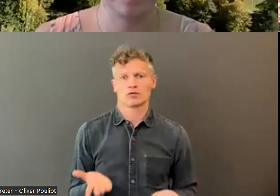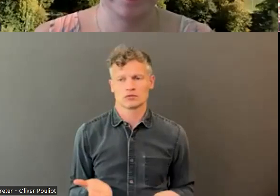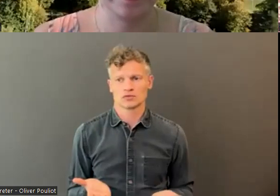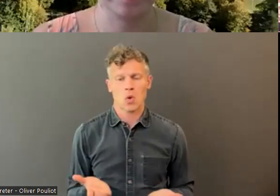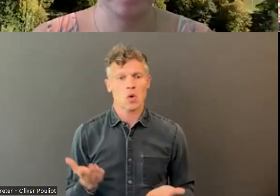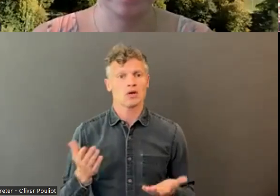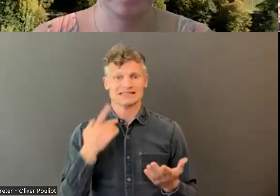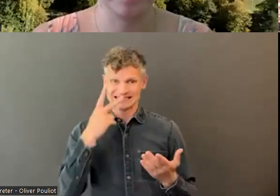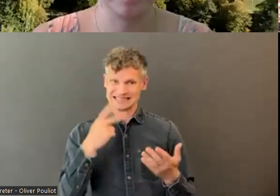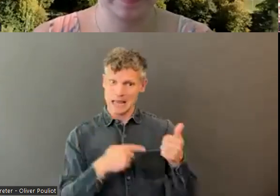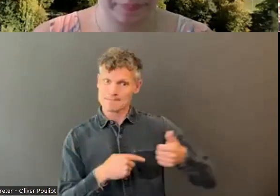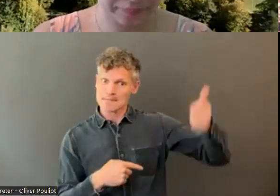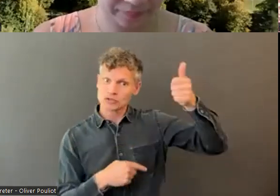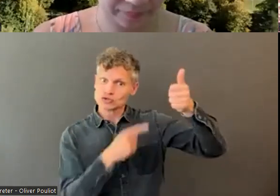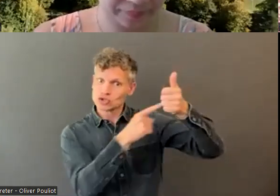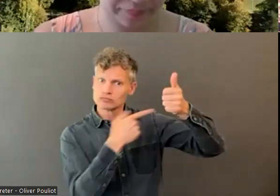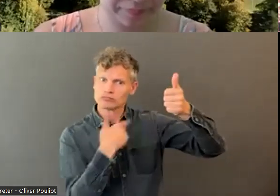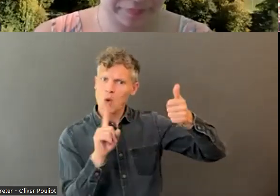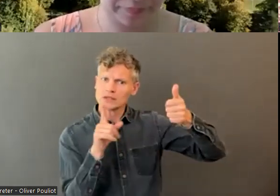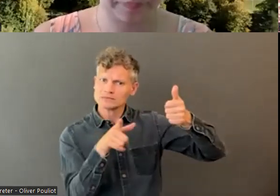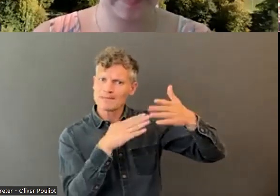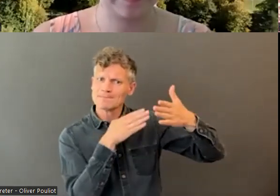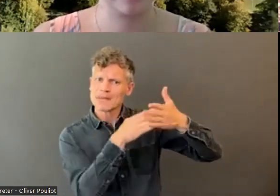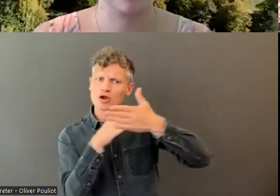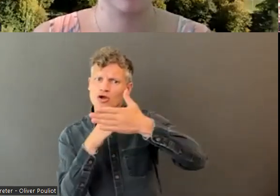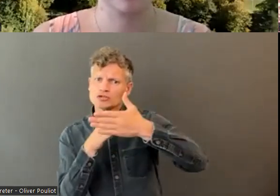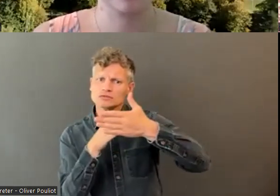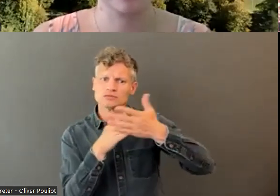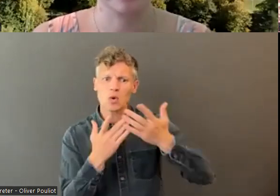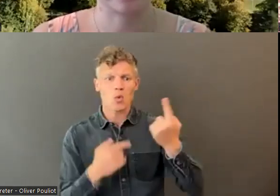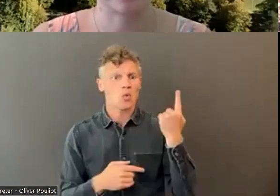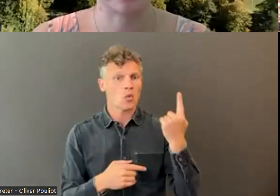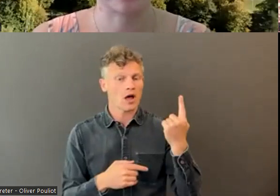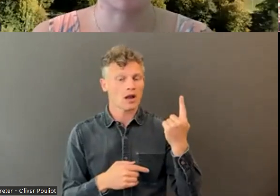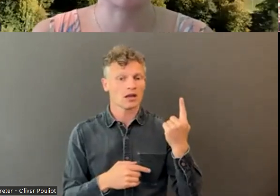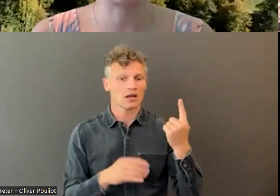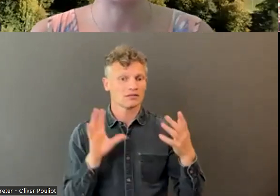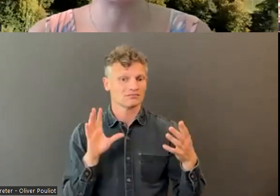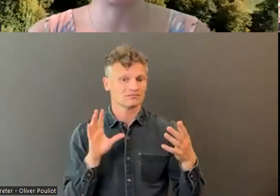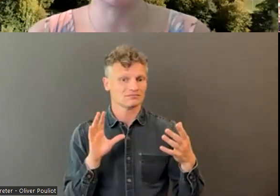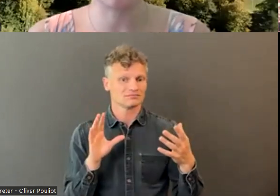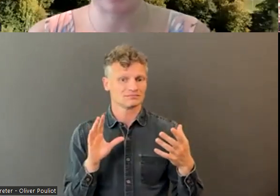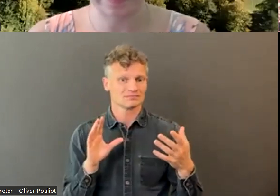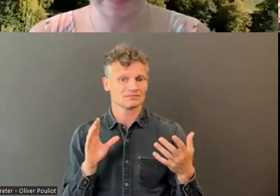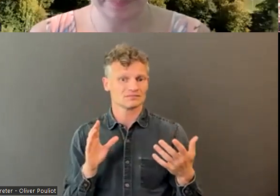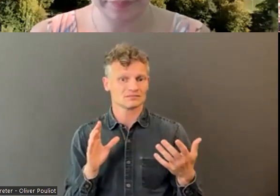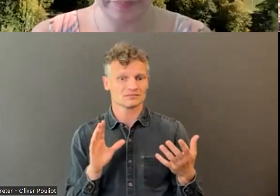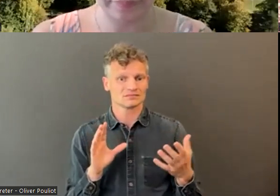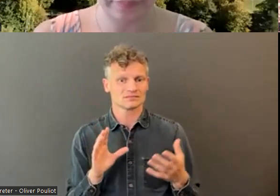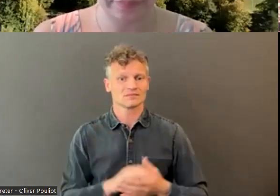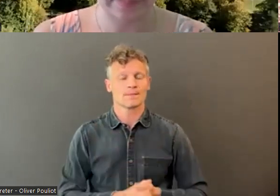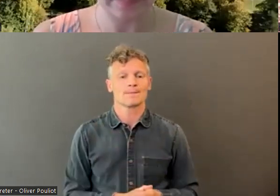What are the barriers in, say, one particular category that they are completely averse to, going into that